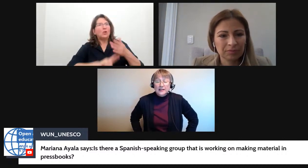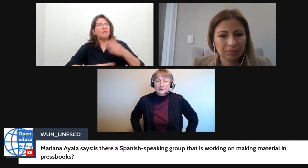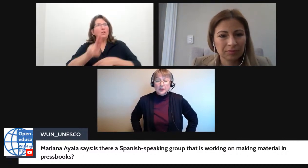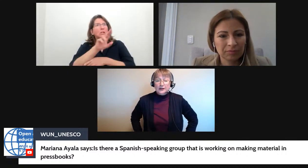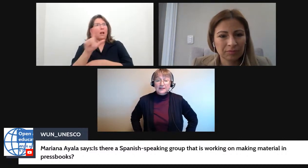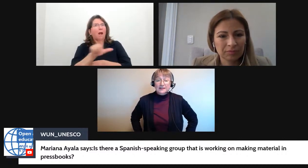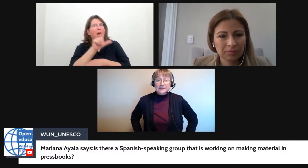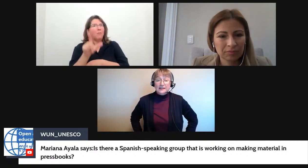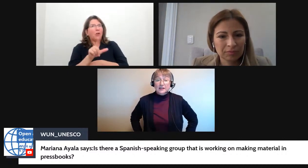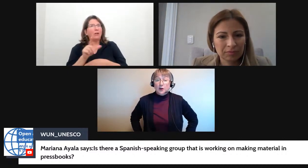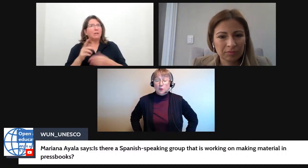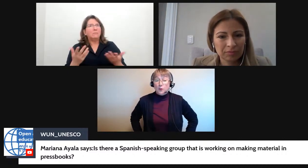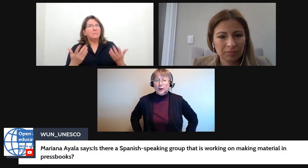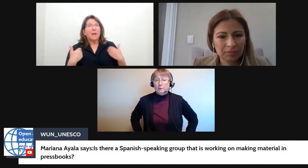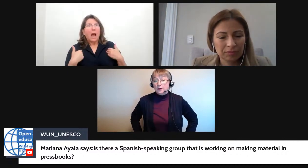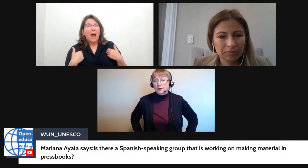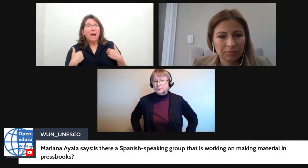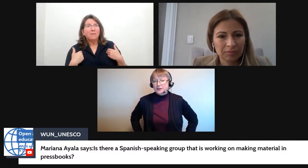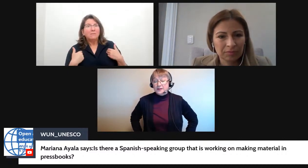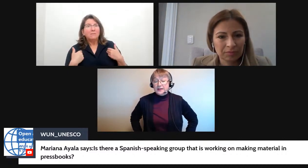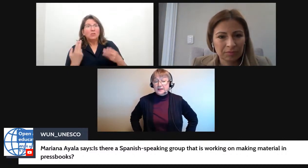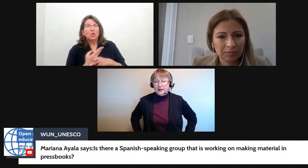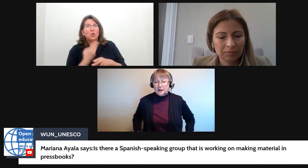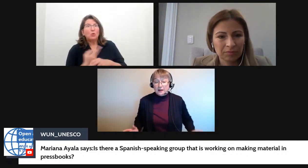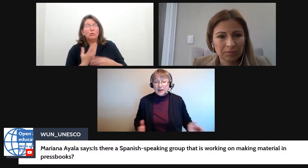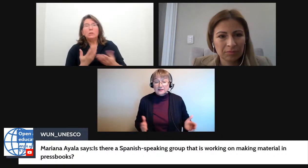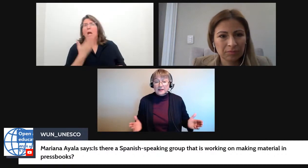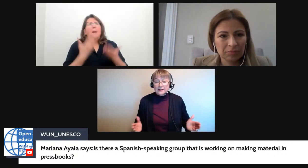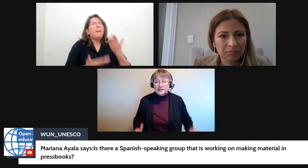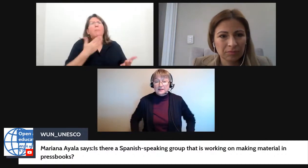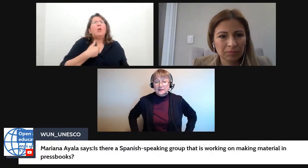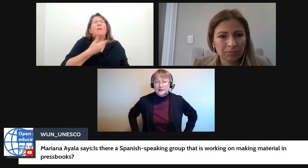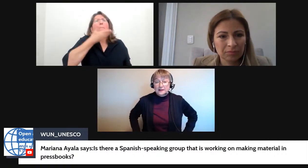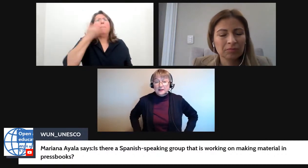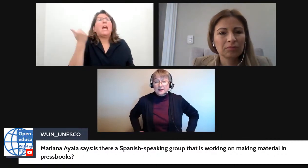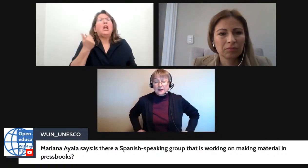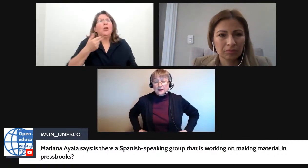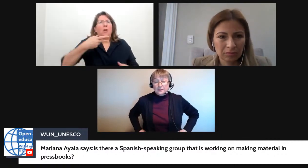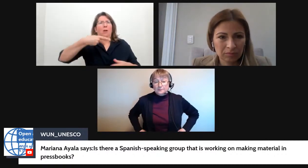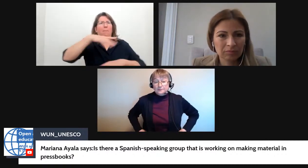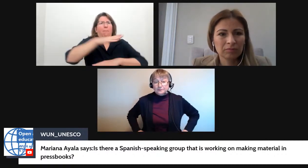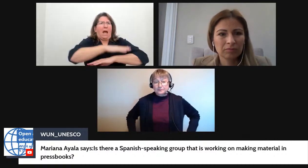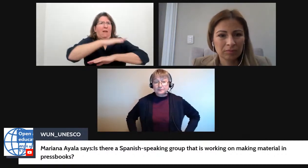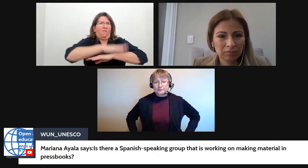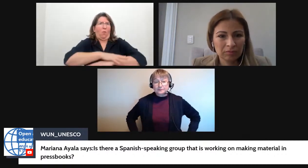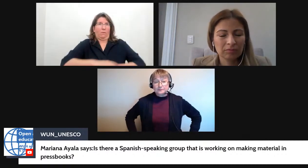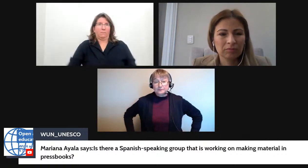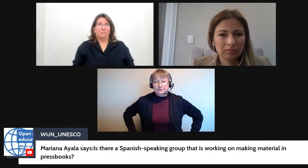public libraries and see where PressBooks has a license.